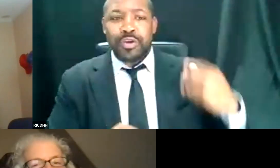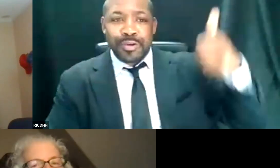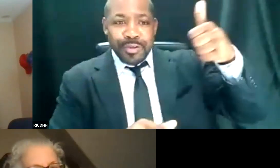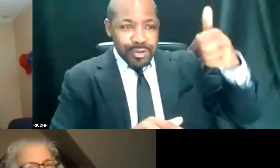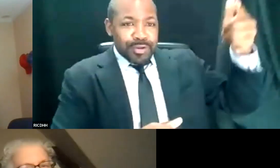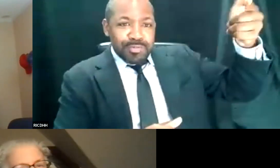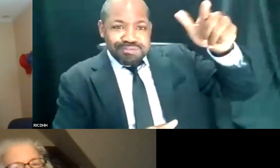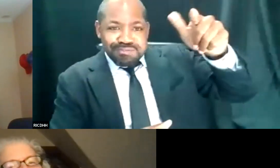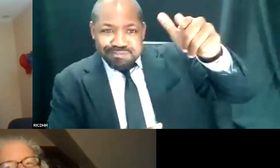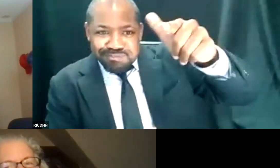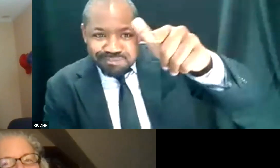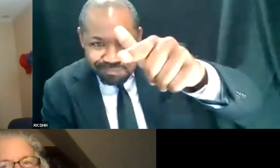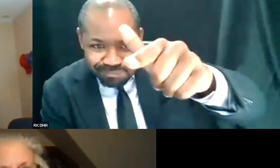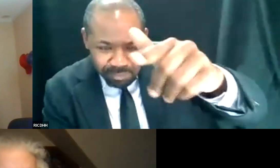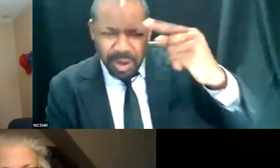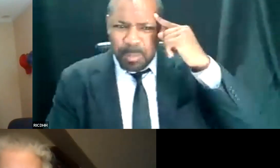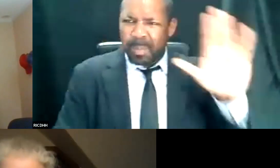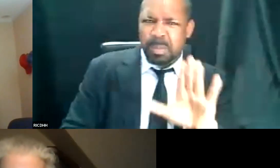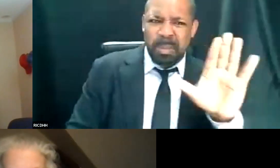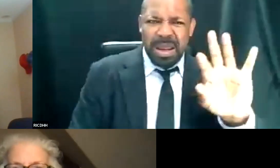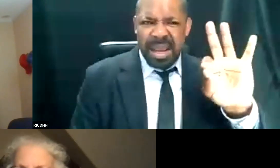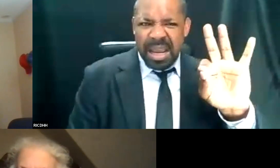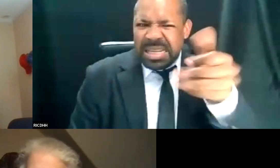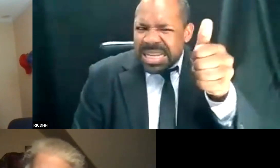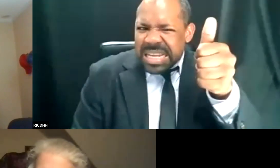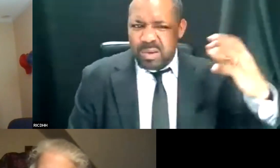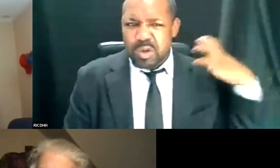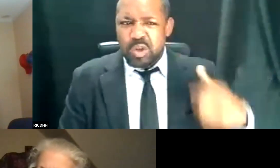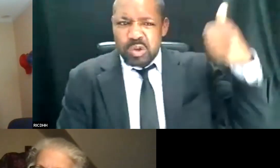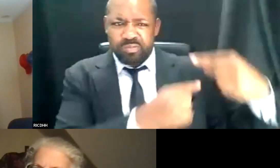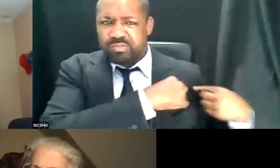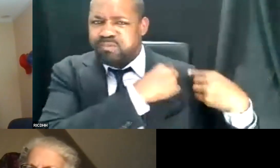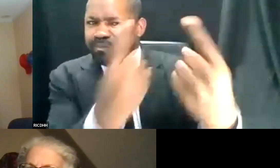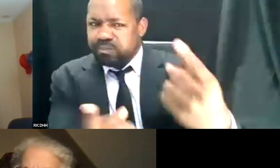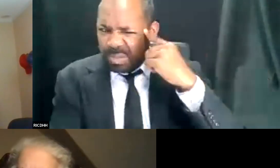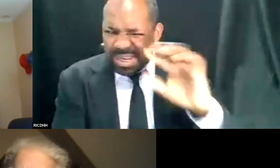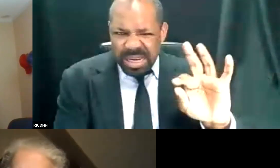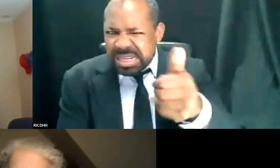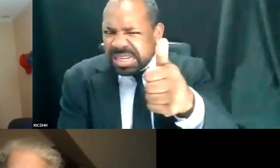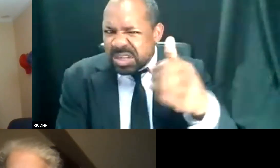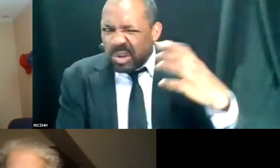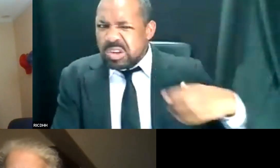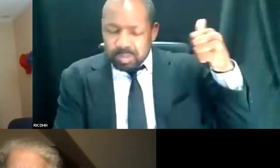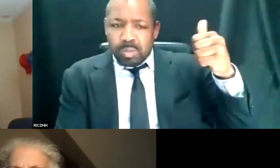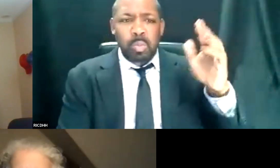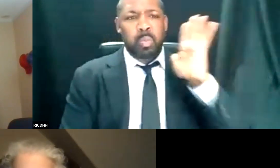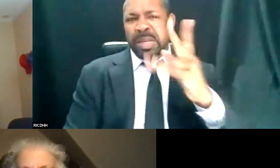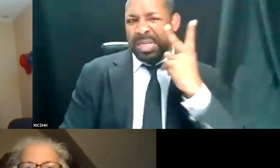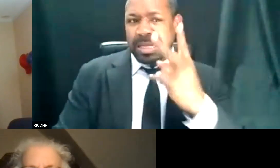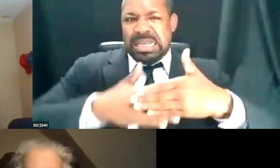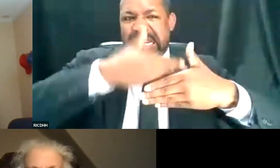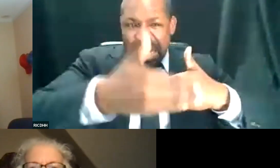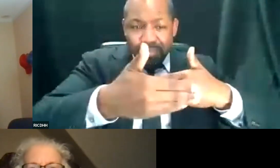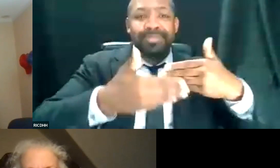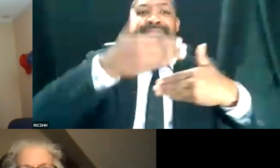So we're going to continue to do that with different past chairs of the commission. I think there's 9 or 10.